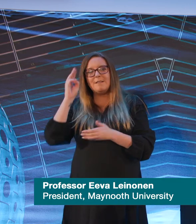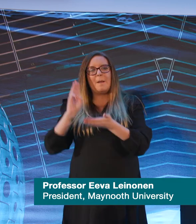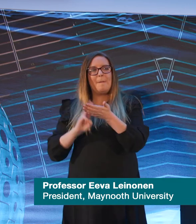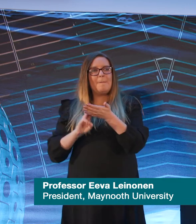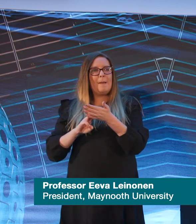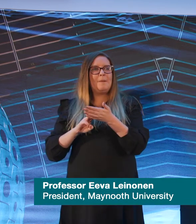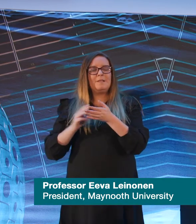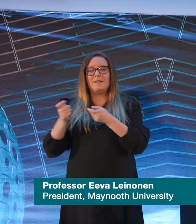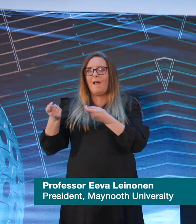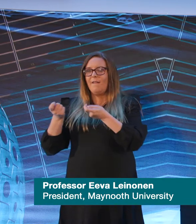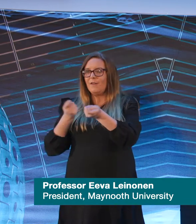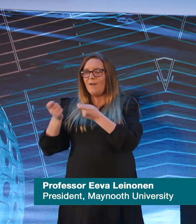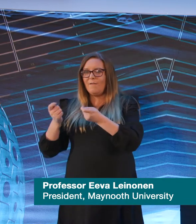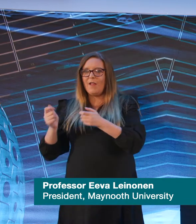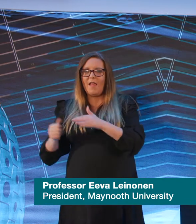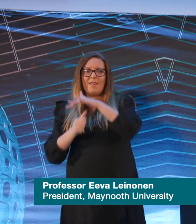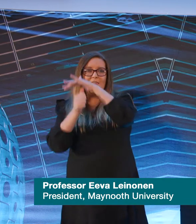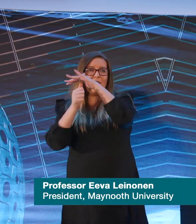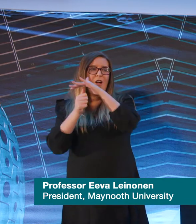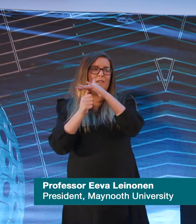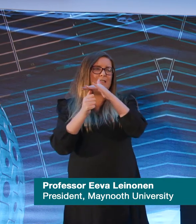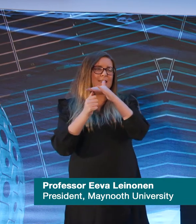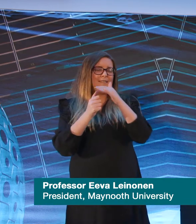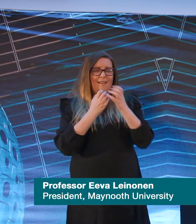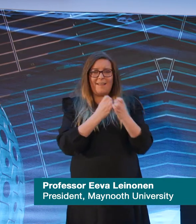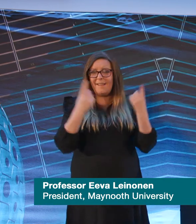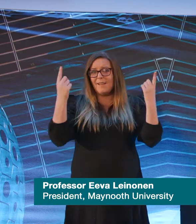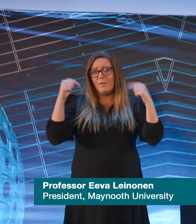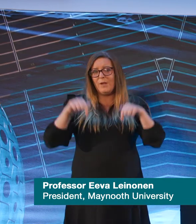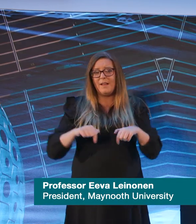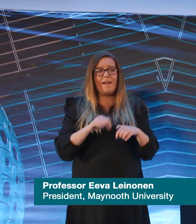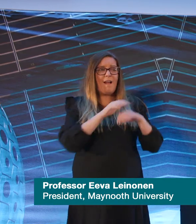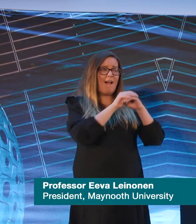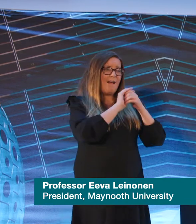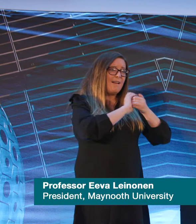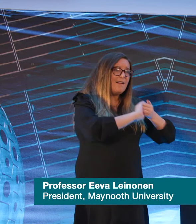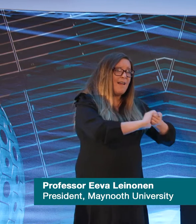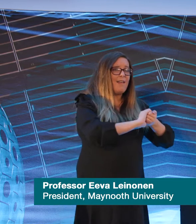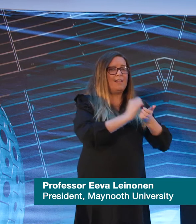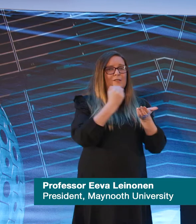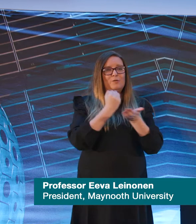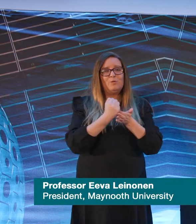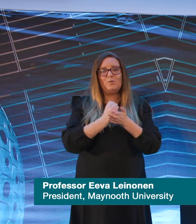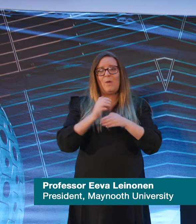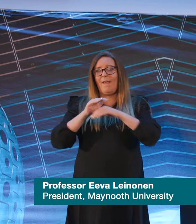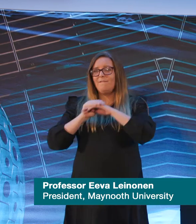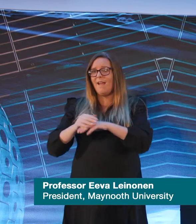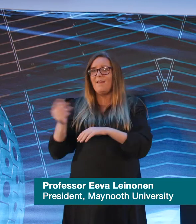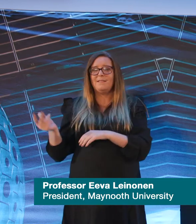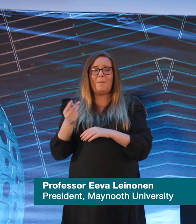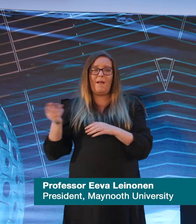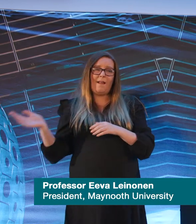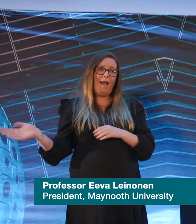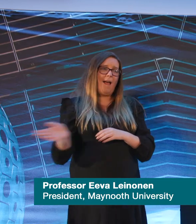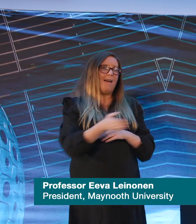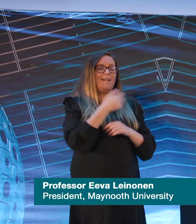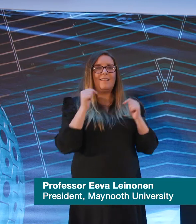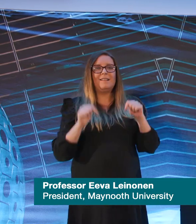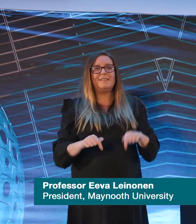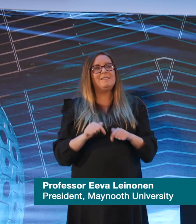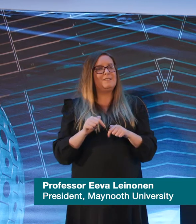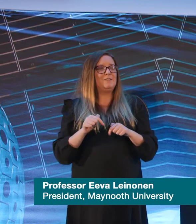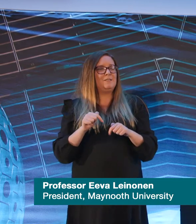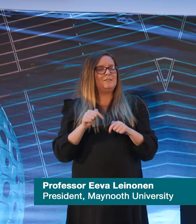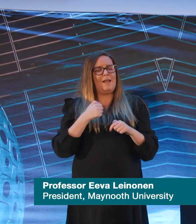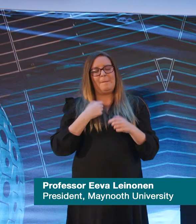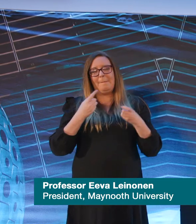authority, distinguished guests, colleagues, students, friends, and partners of Maynooth University. I am